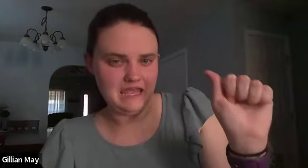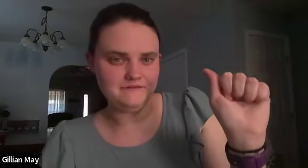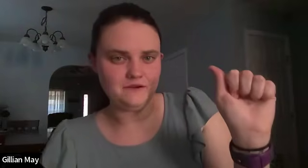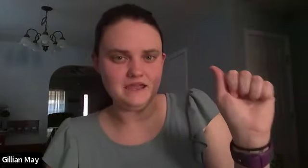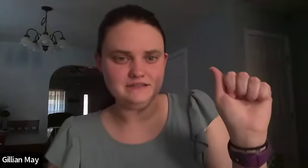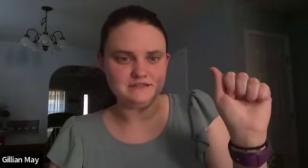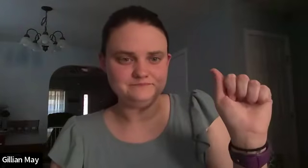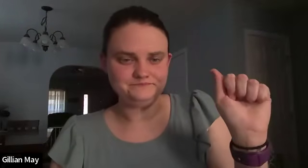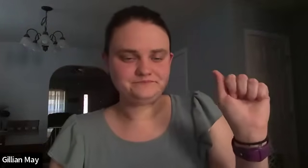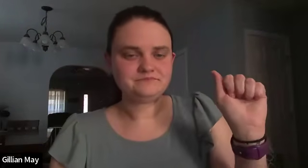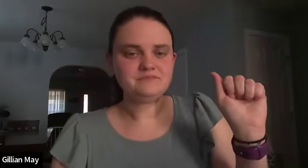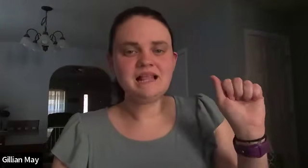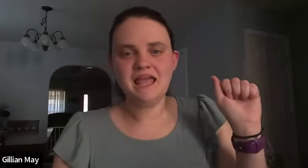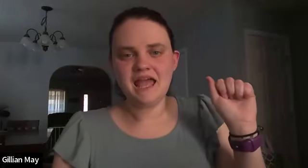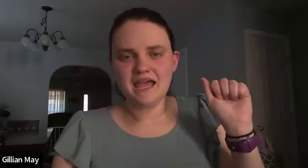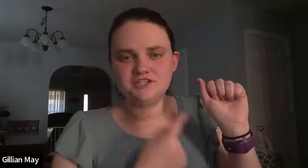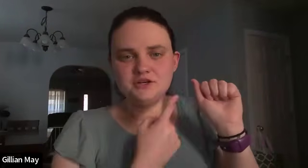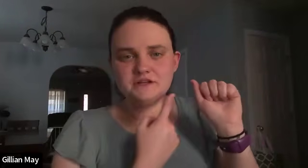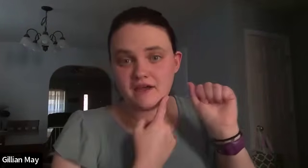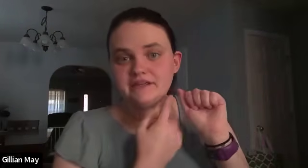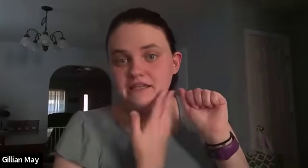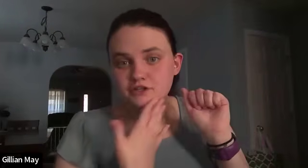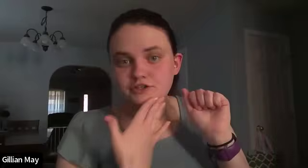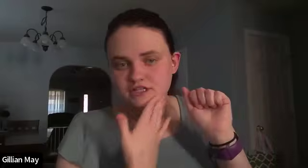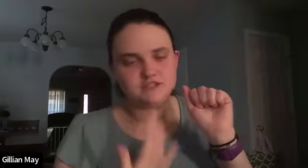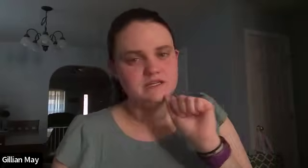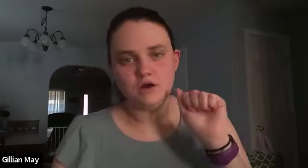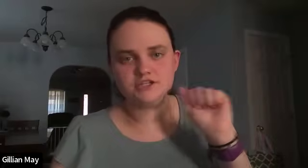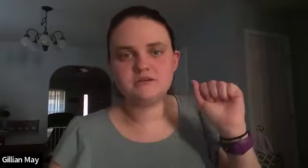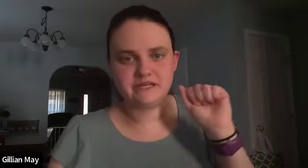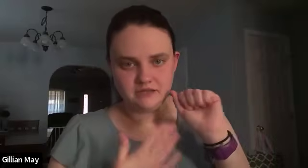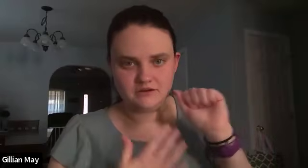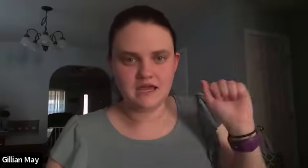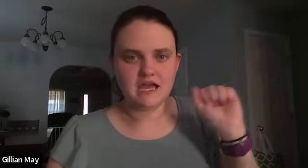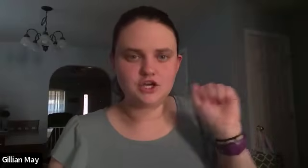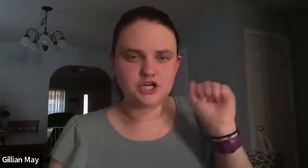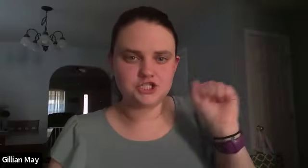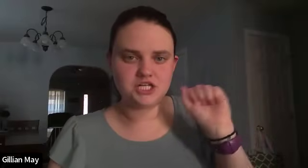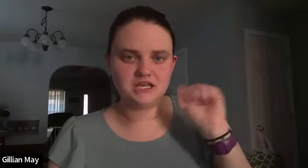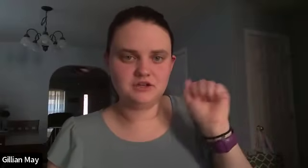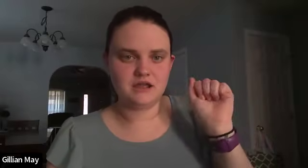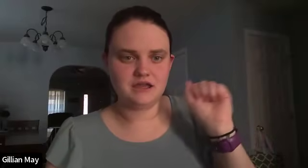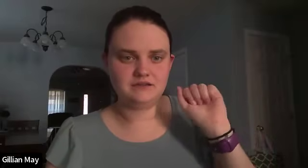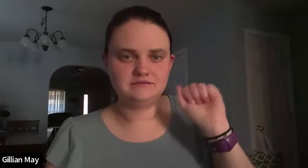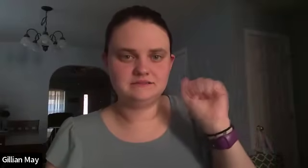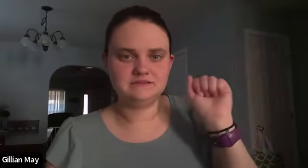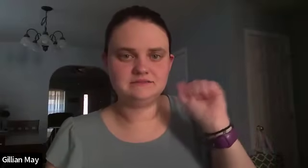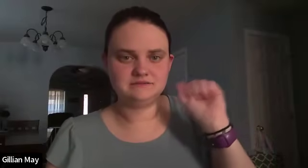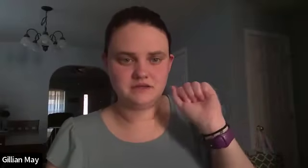A for aunt, and you're going to have it near your chin. So it's not on your chin, but near. And you're going to shake your A.